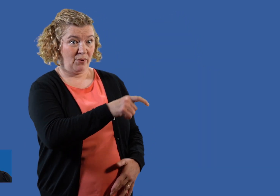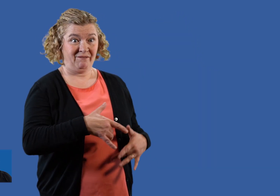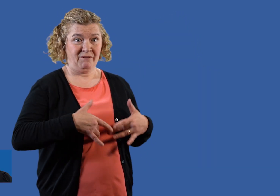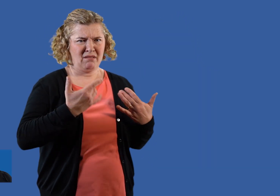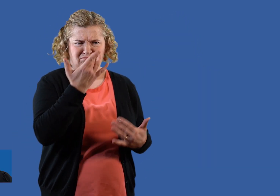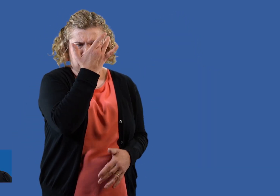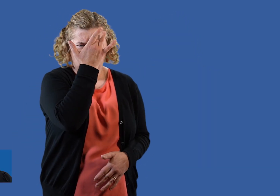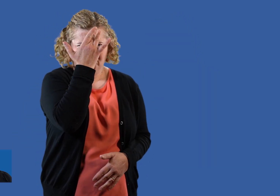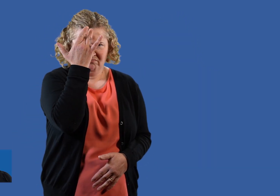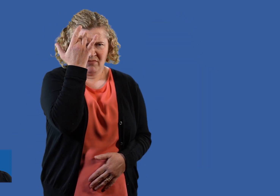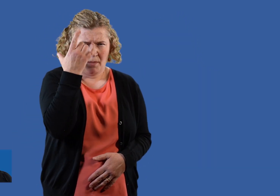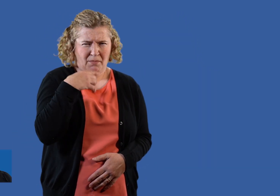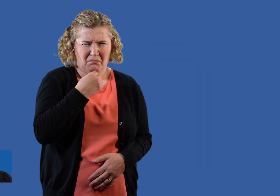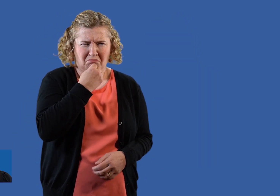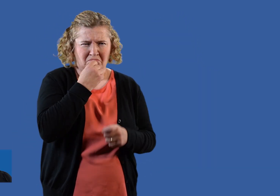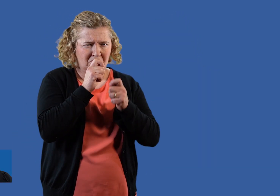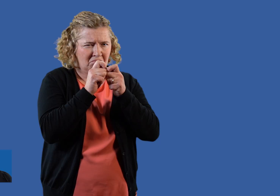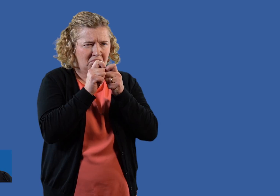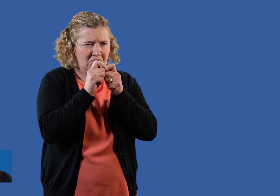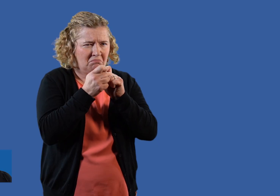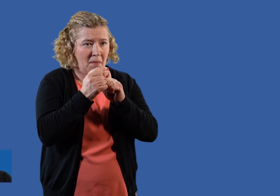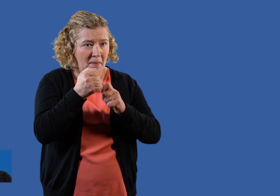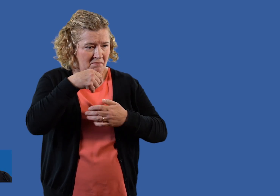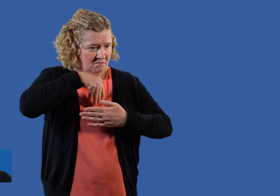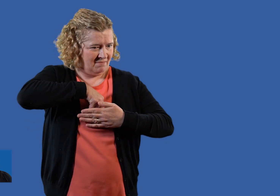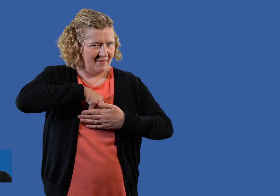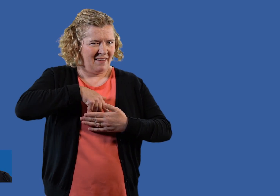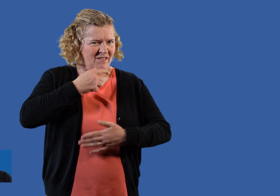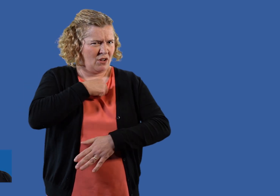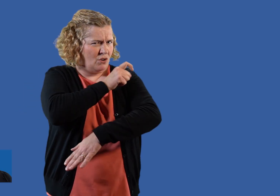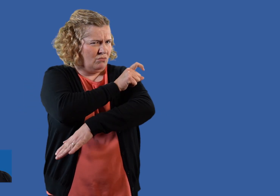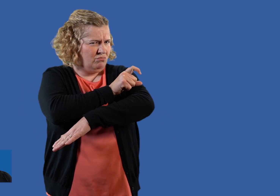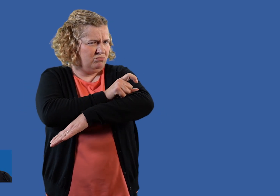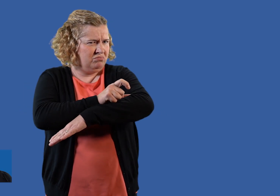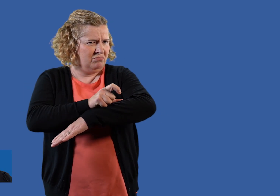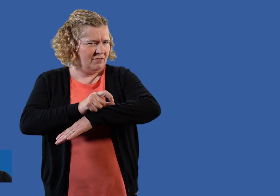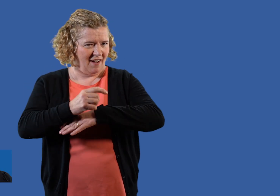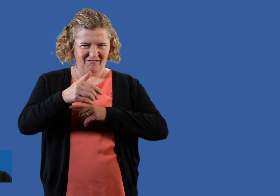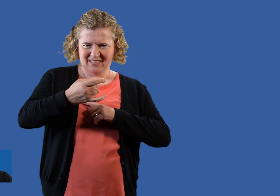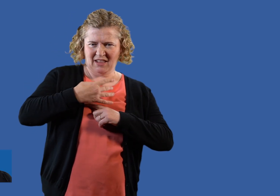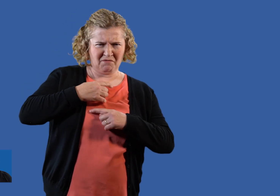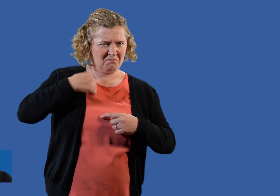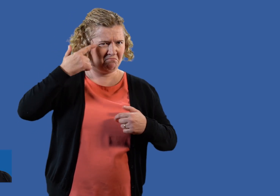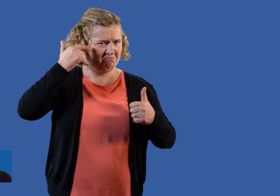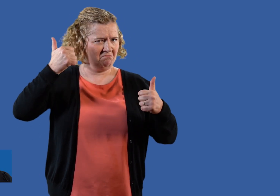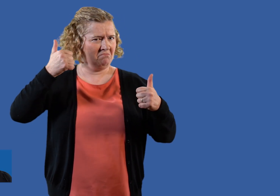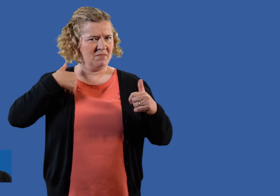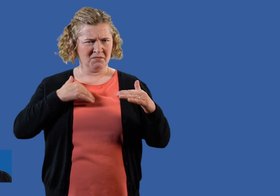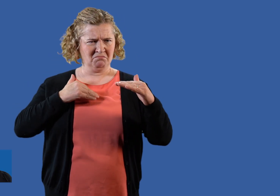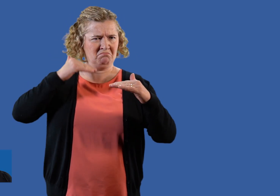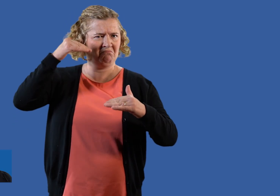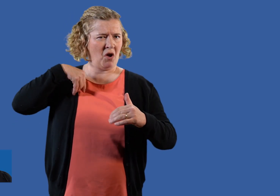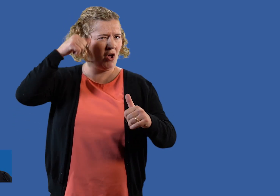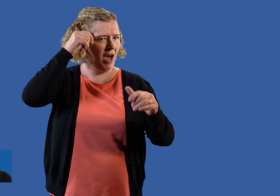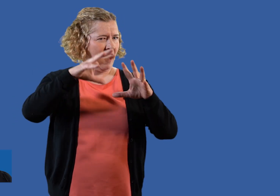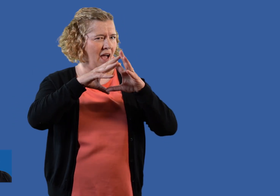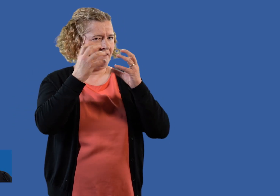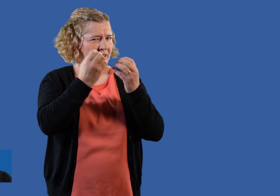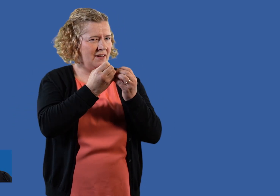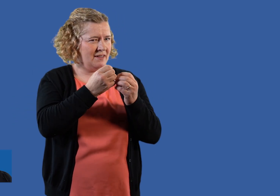person's unaware of the changes as they can be subtle. For example, the self-esteem rises, they have grandiose ideas. It makes sense to them, but not